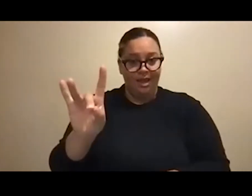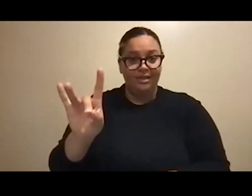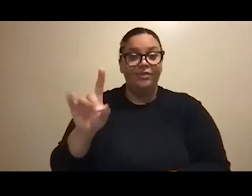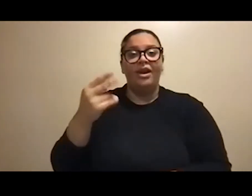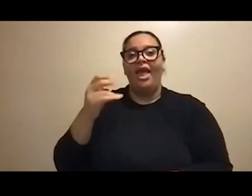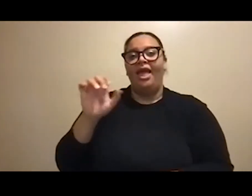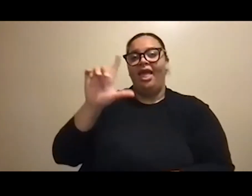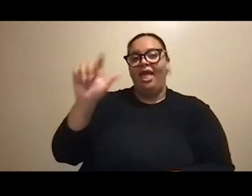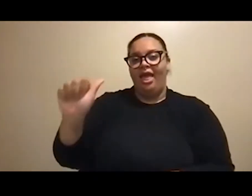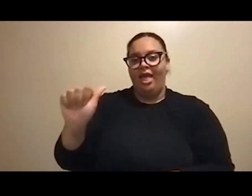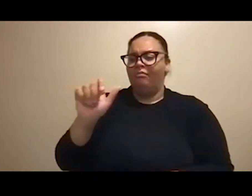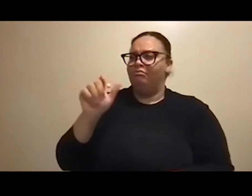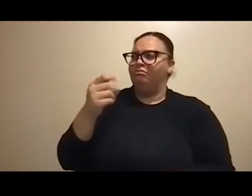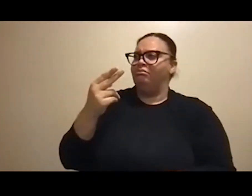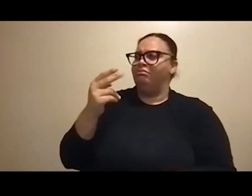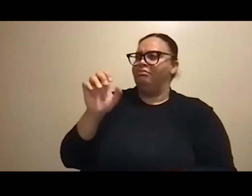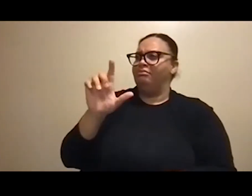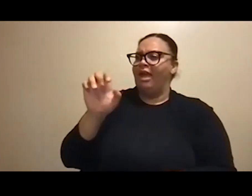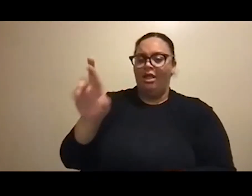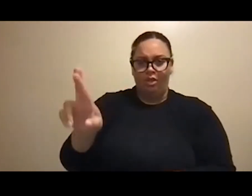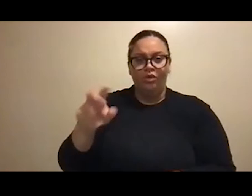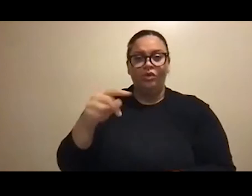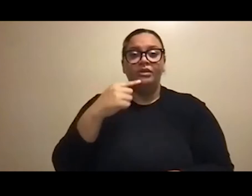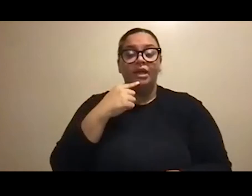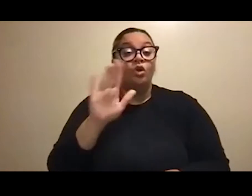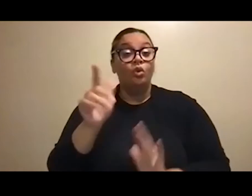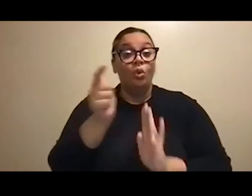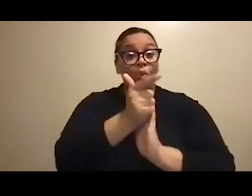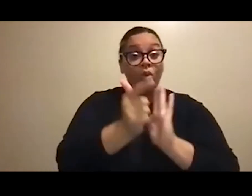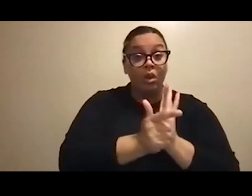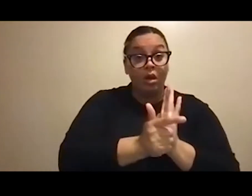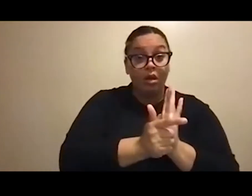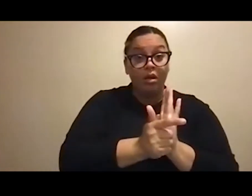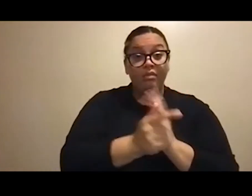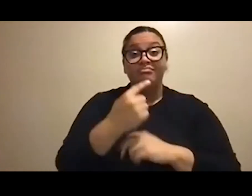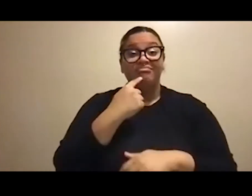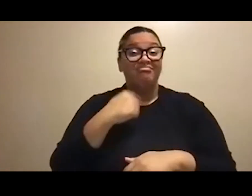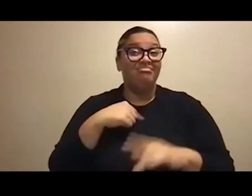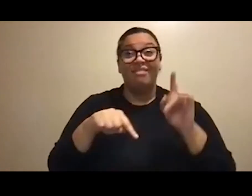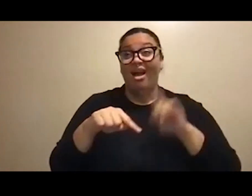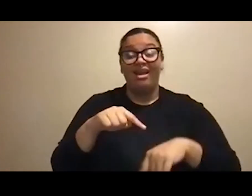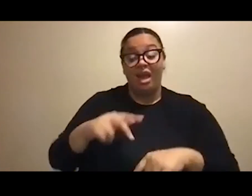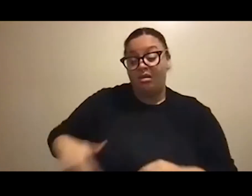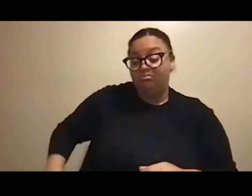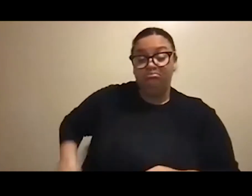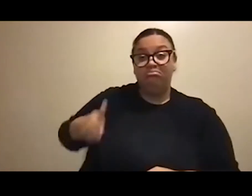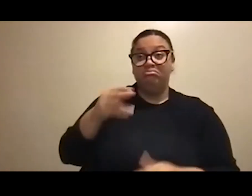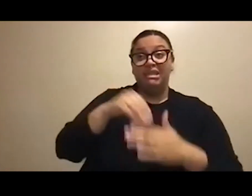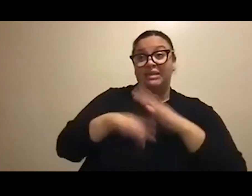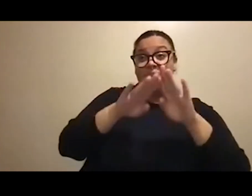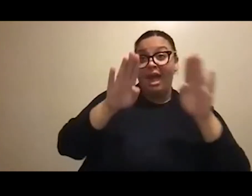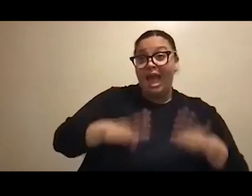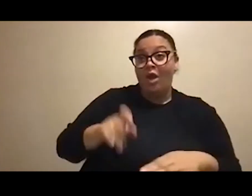to the District of Columbia government, your law saying I can't take a gun out of my house or keep it in my house